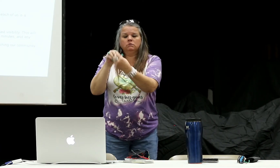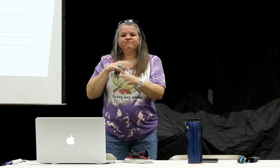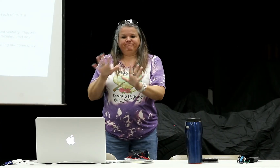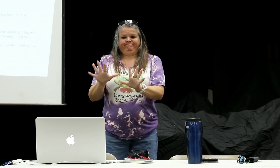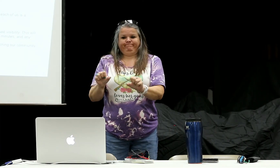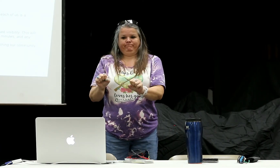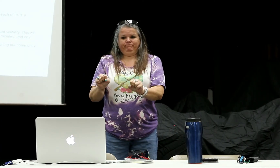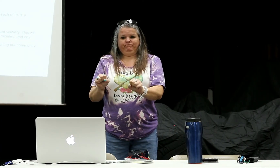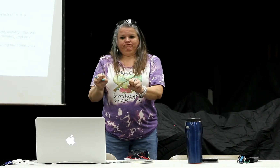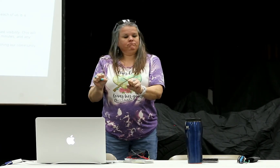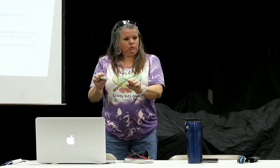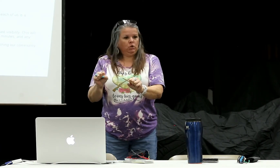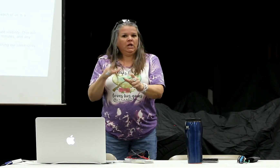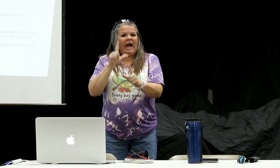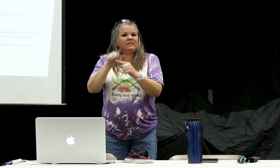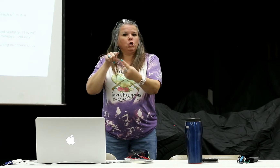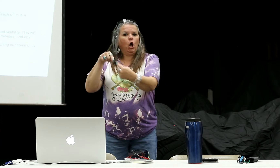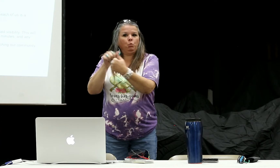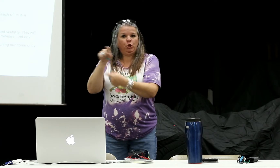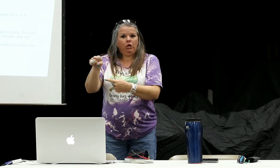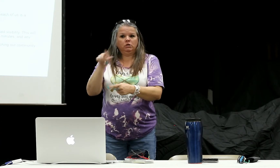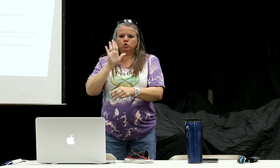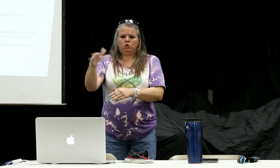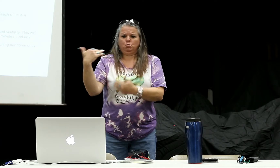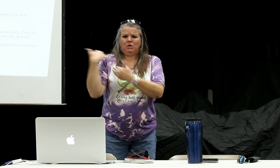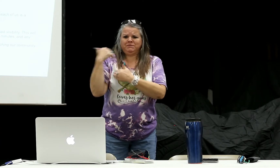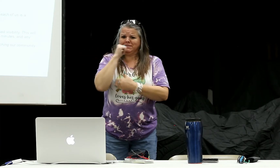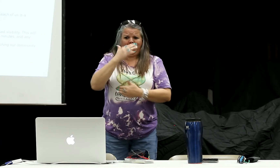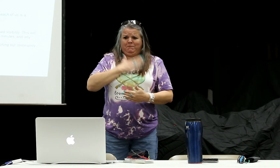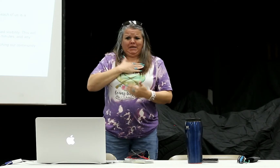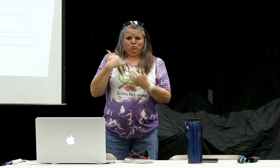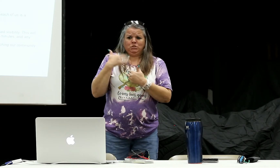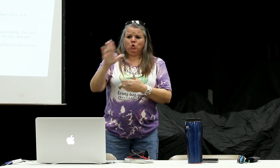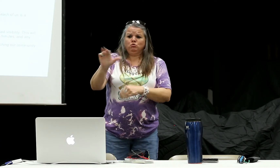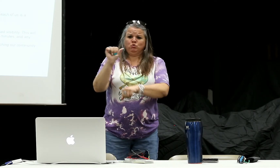well. And it's not just